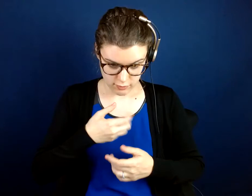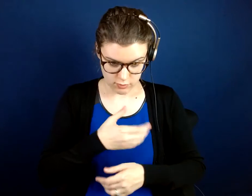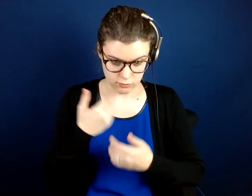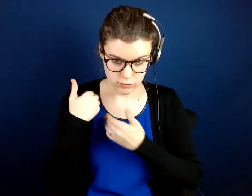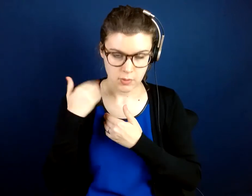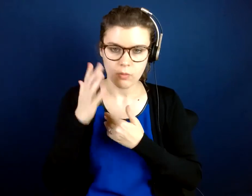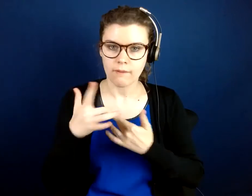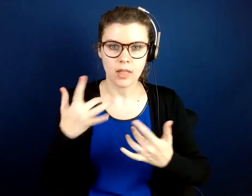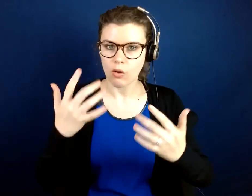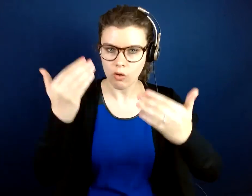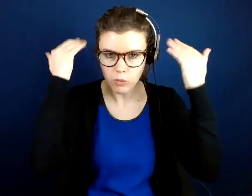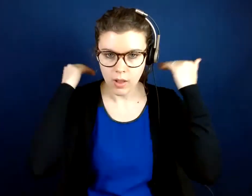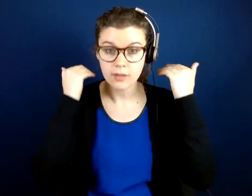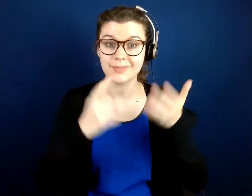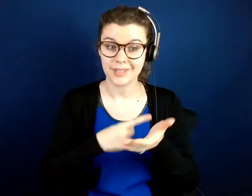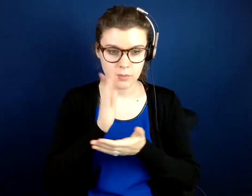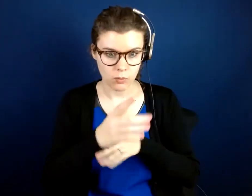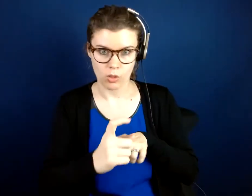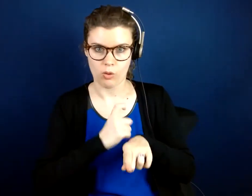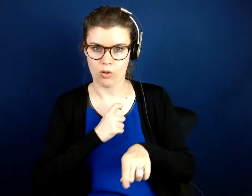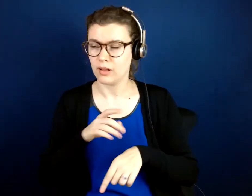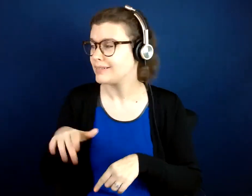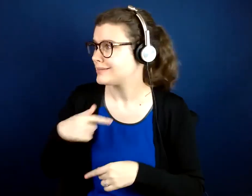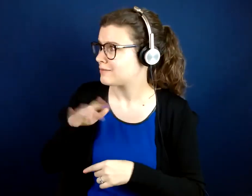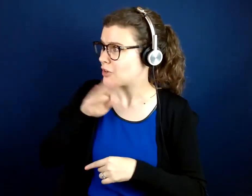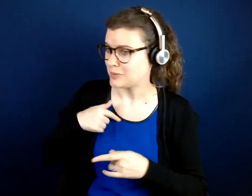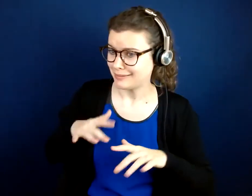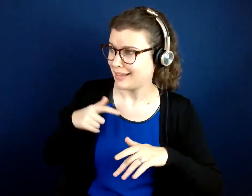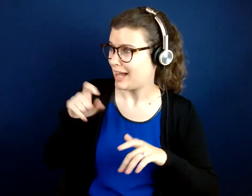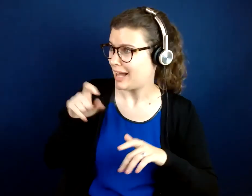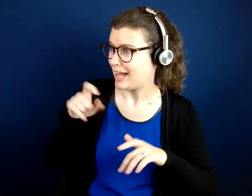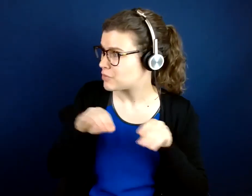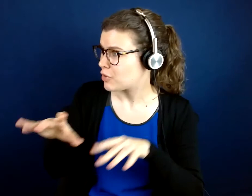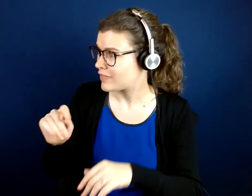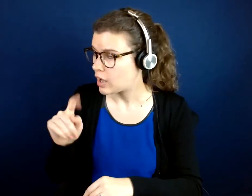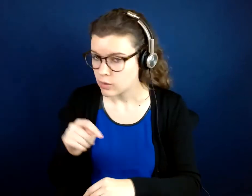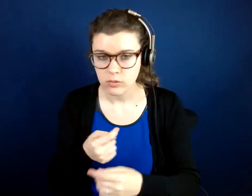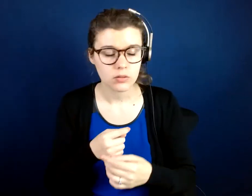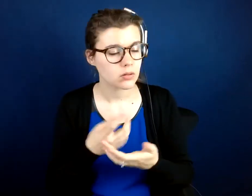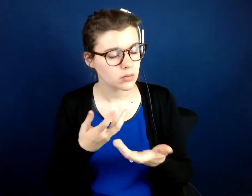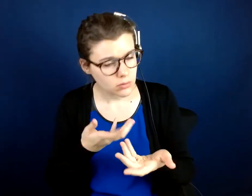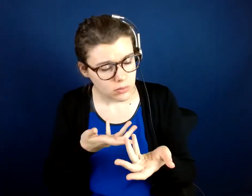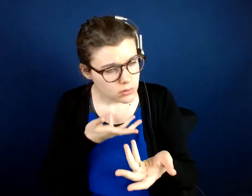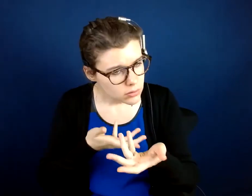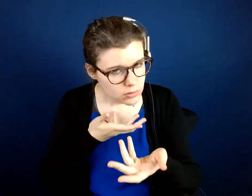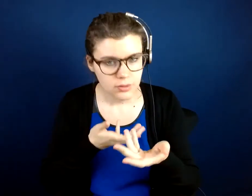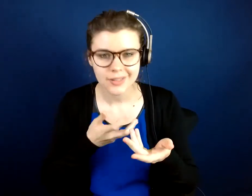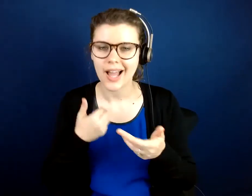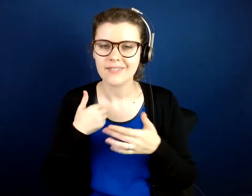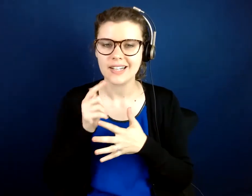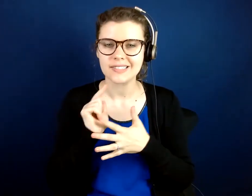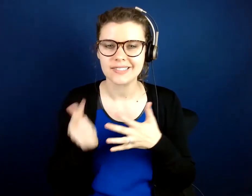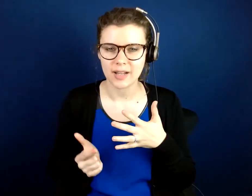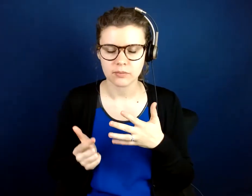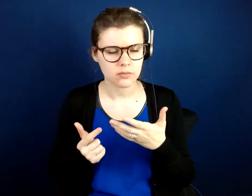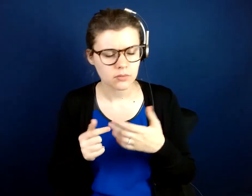so frustrated, or I'm so anxious about having to move out. And then we go through the steps of what's causing